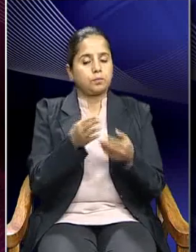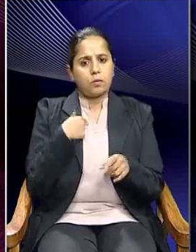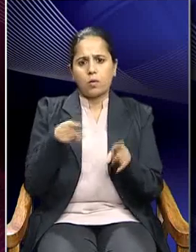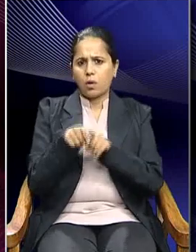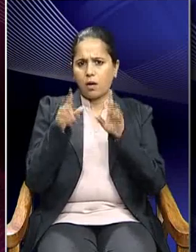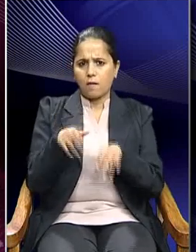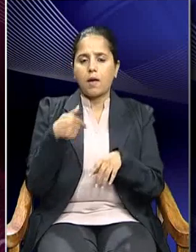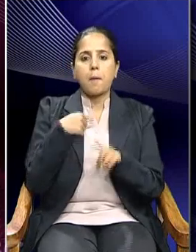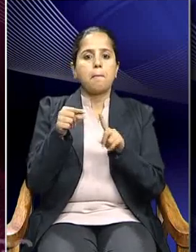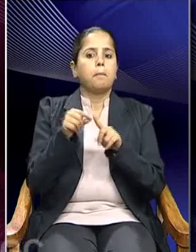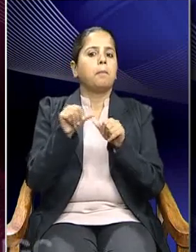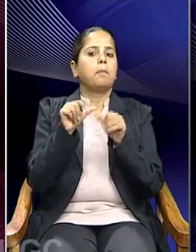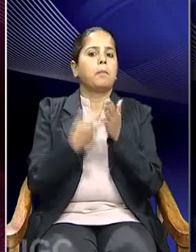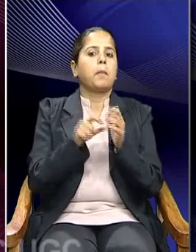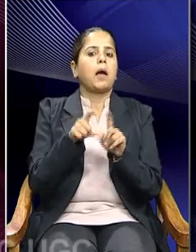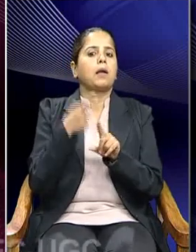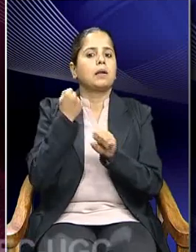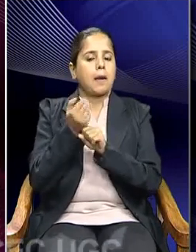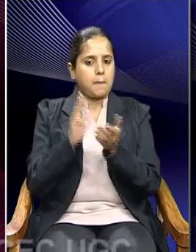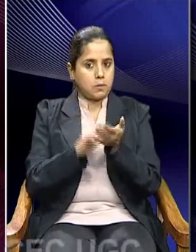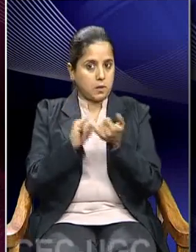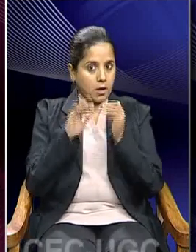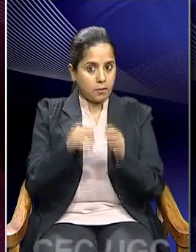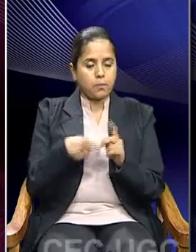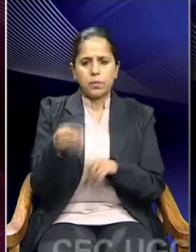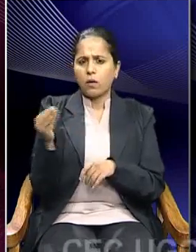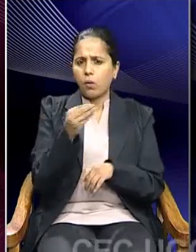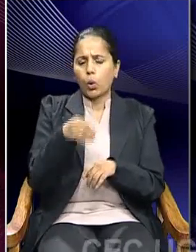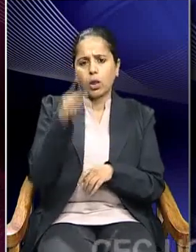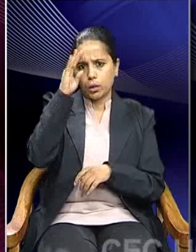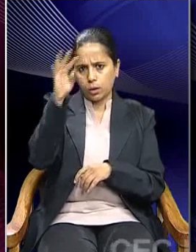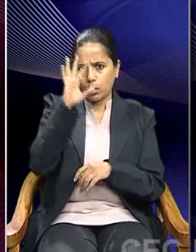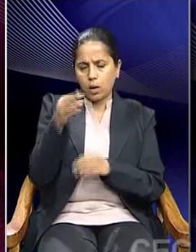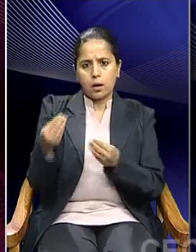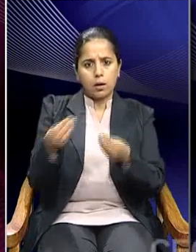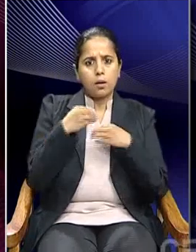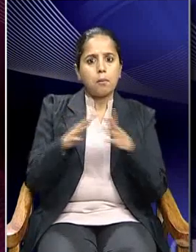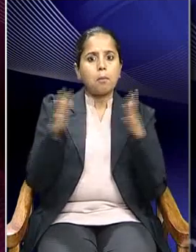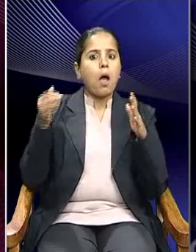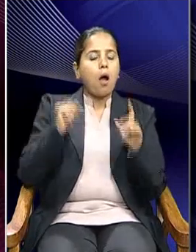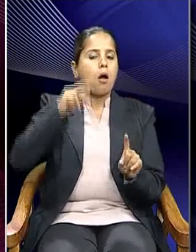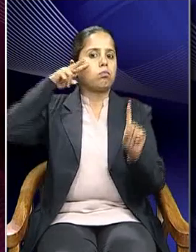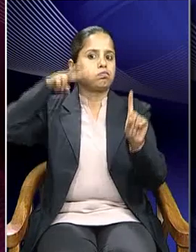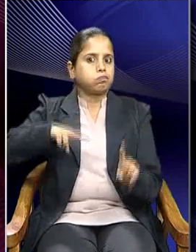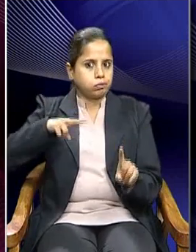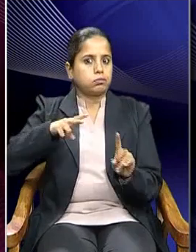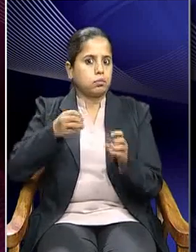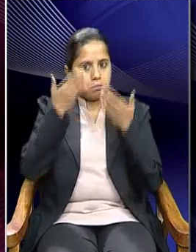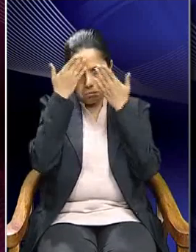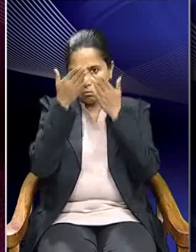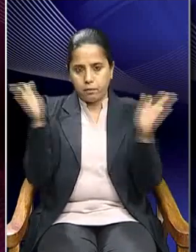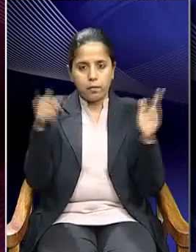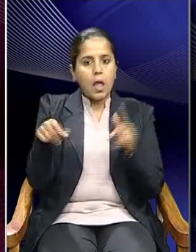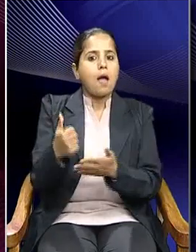have paradigms. What are paradigms? A few theories provide broad perspective that help